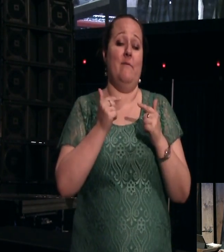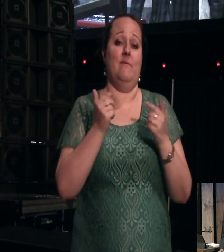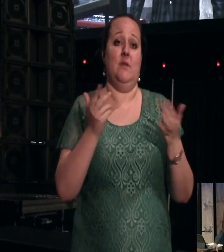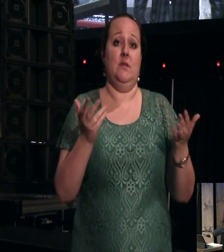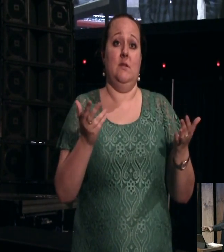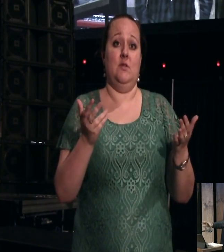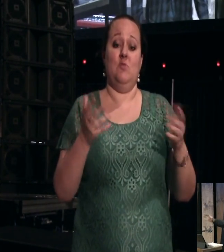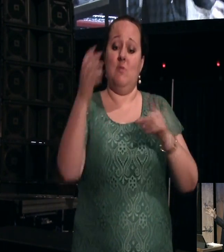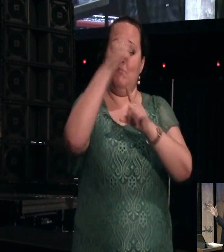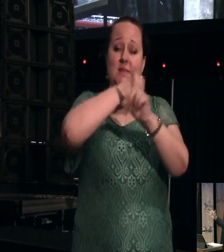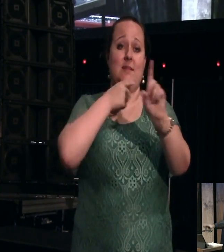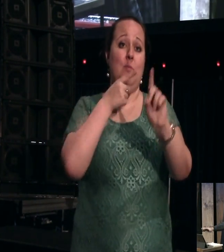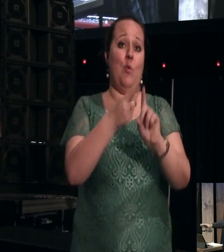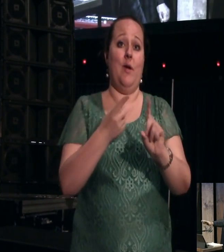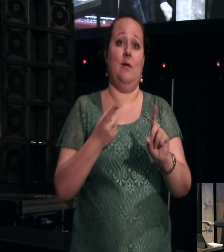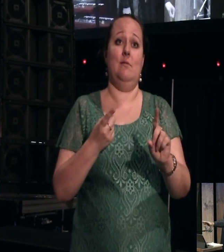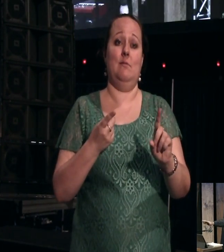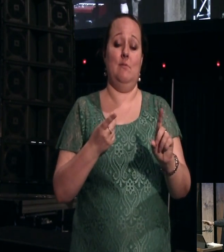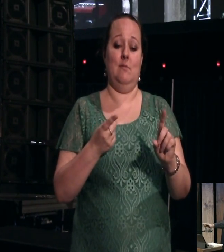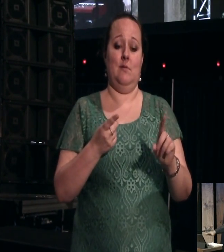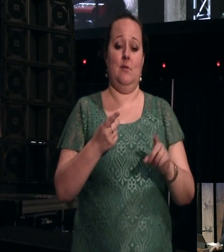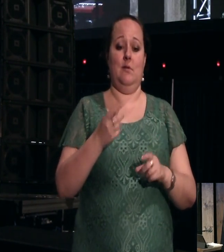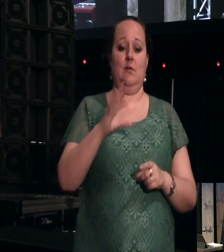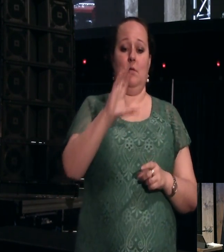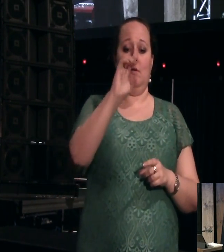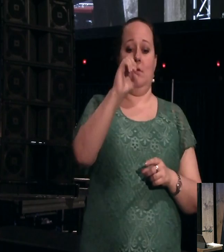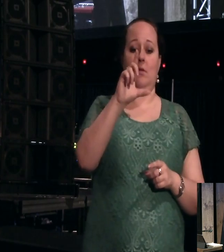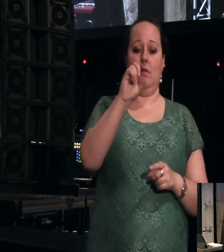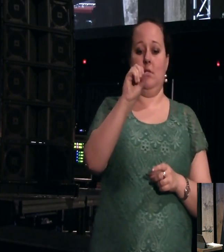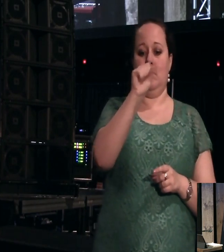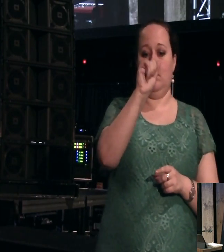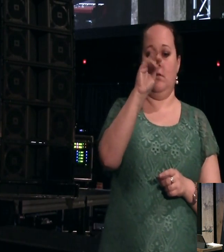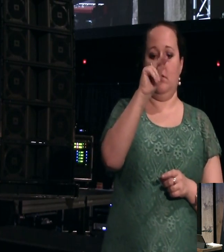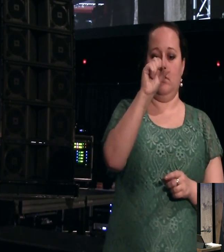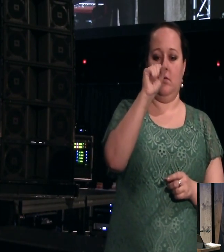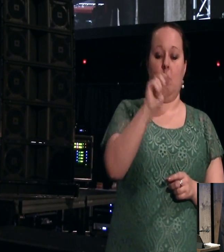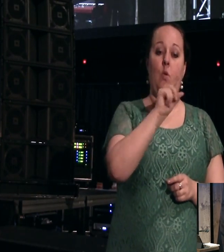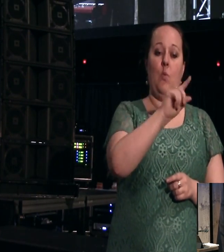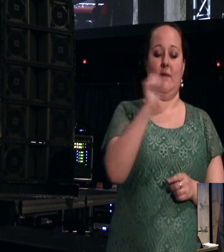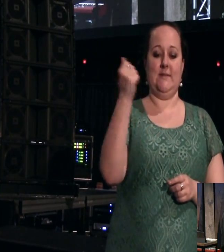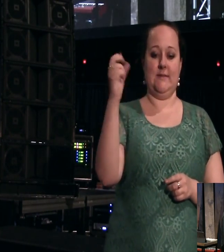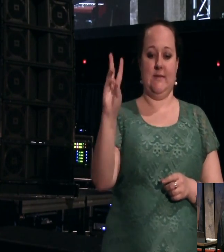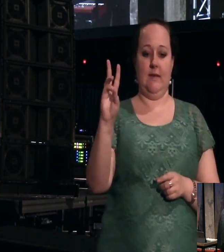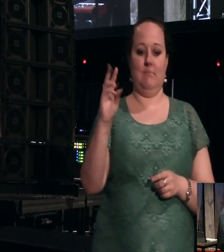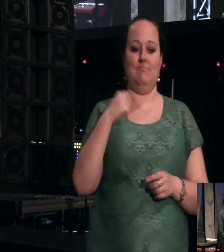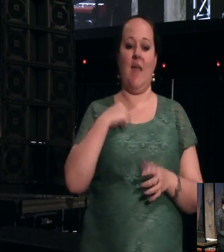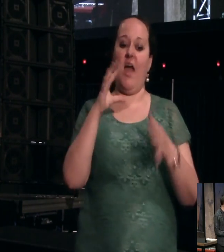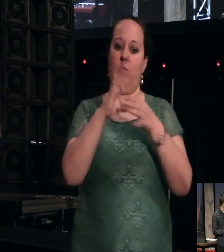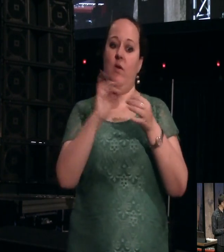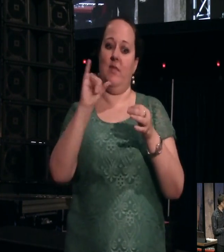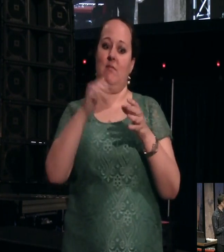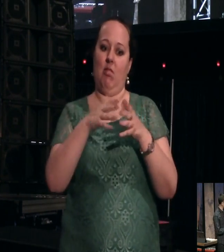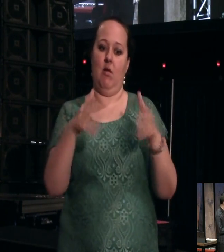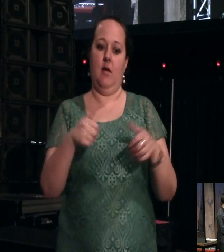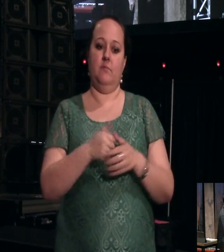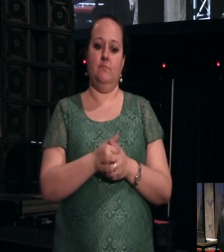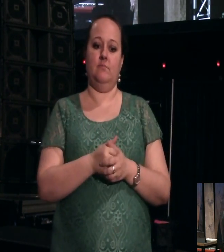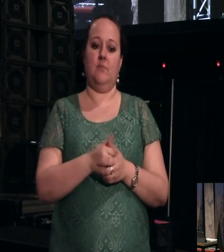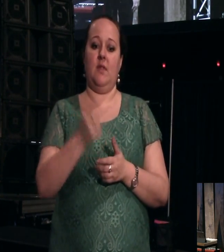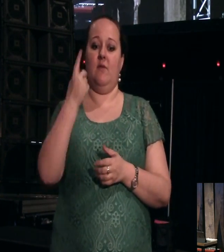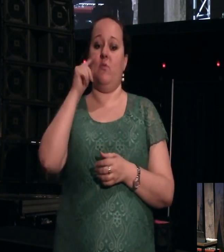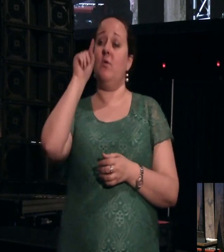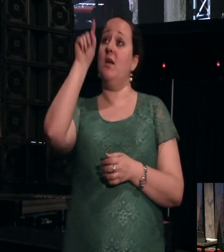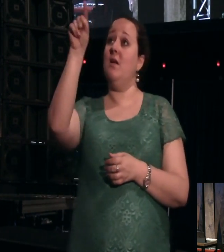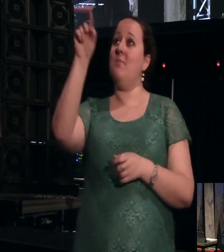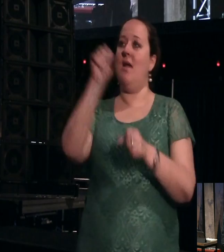purpose of your existence. Look at what Colossians 1:16 says. I quote this